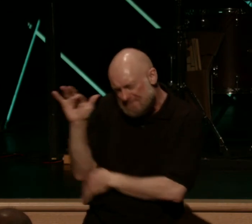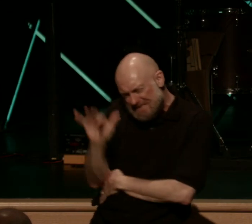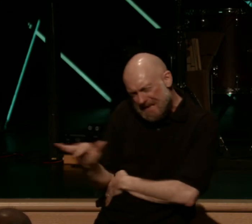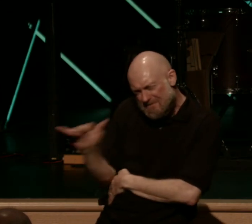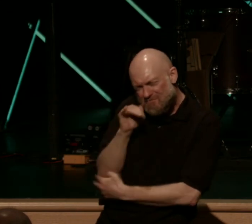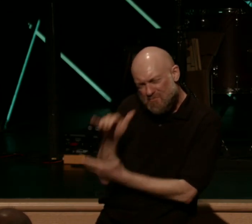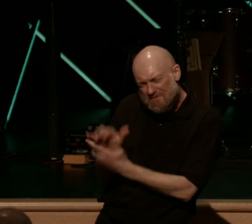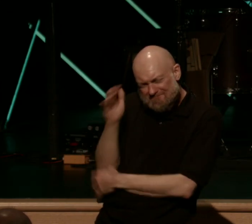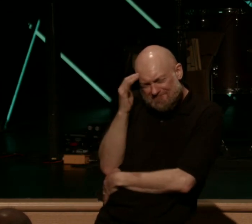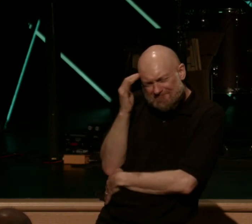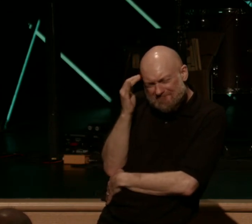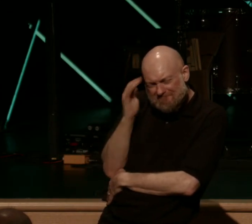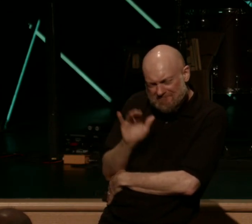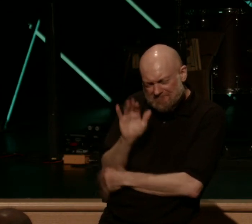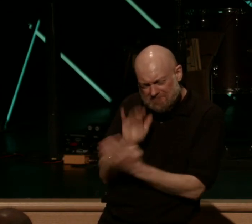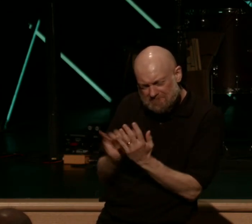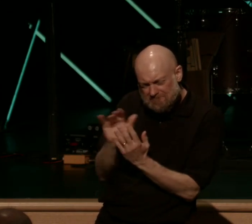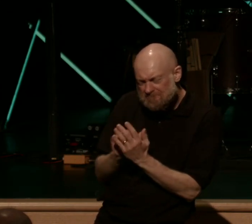wife.